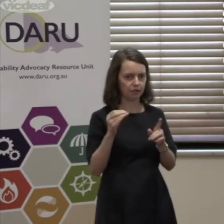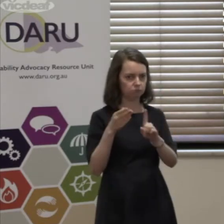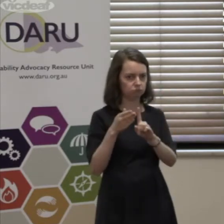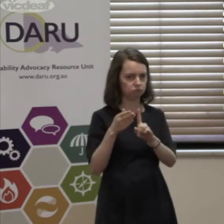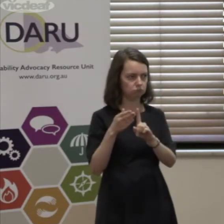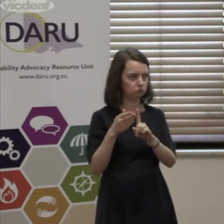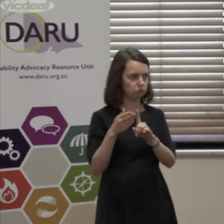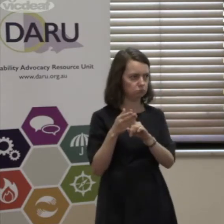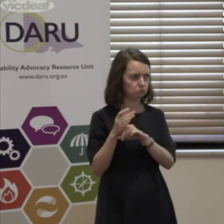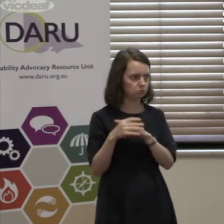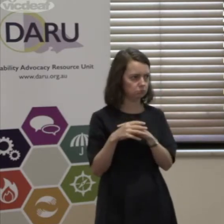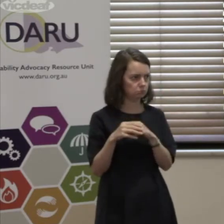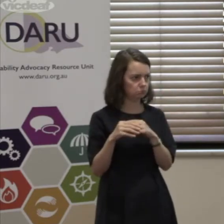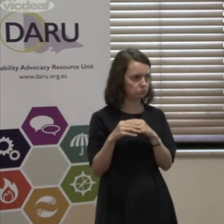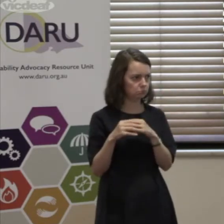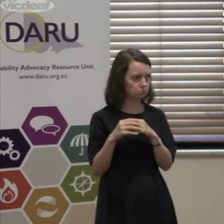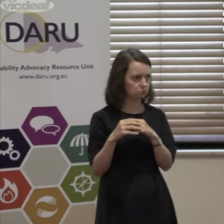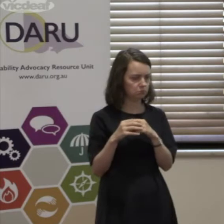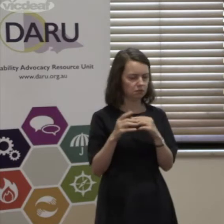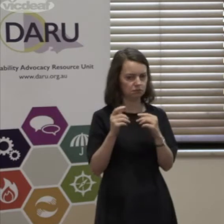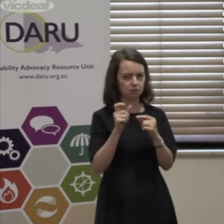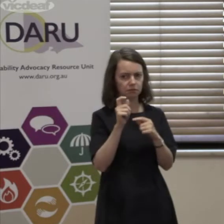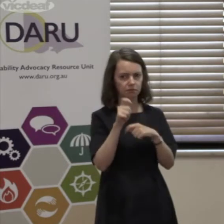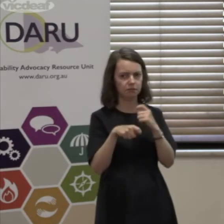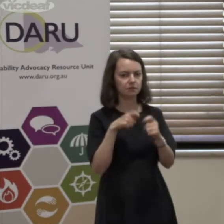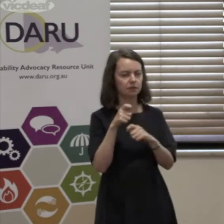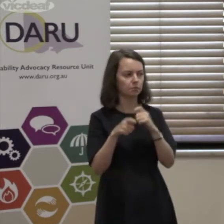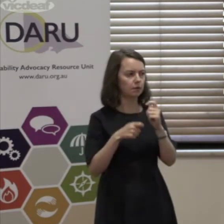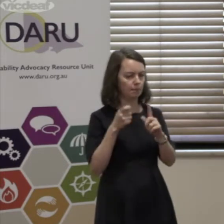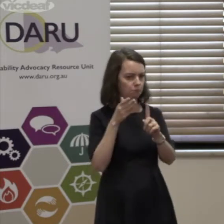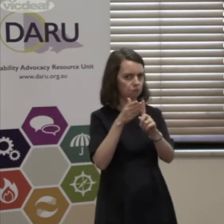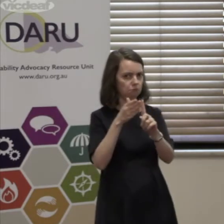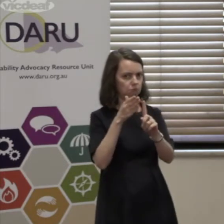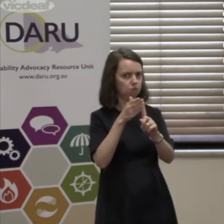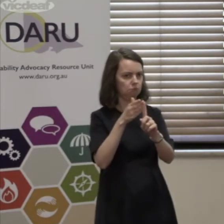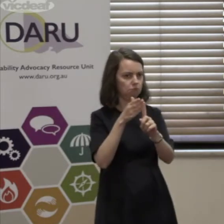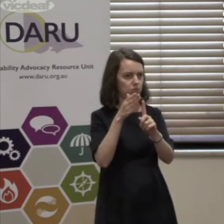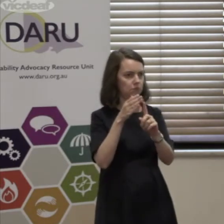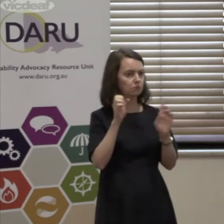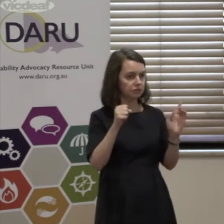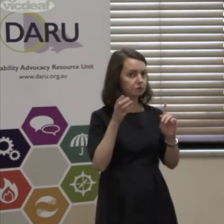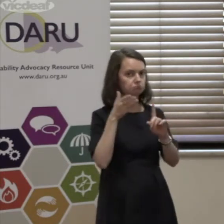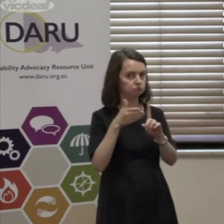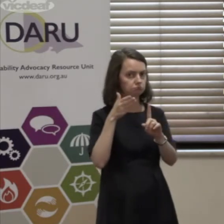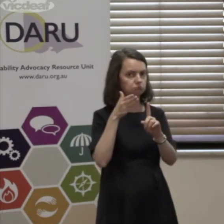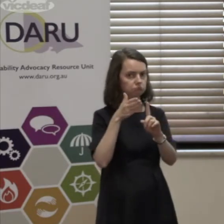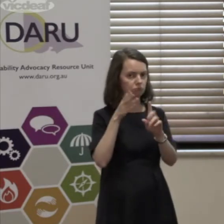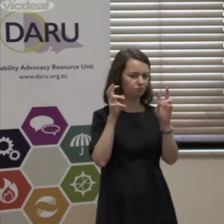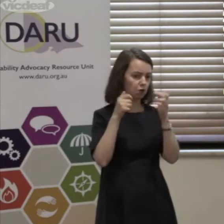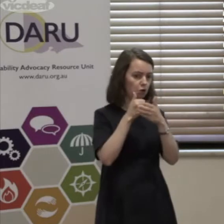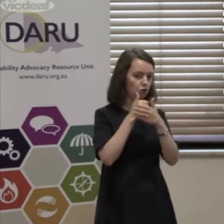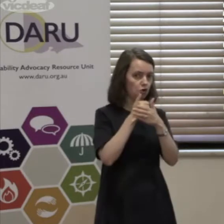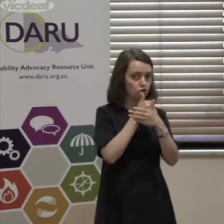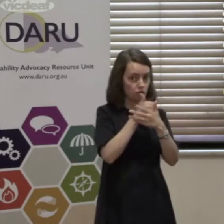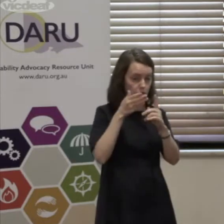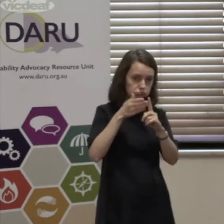Like, are they their contact or...? Well, certainly on a regular basis, it would depend on your definition of regular.